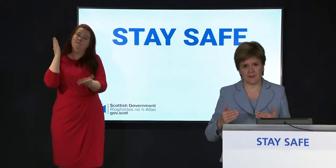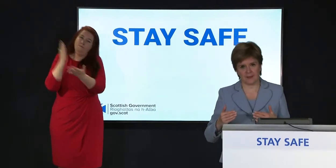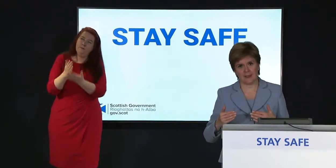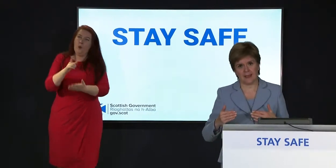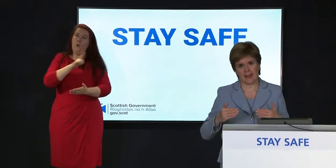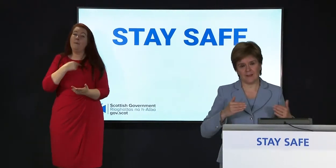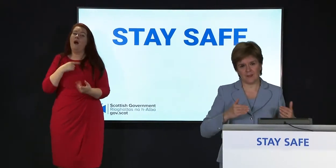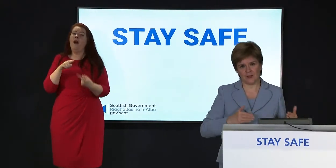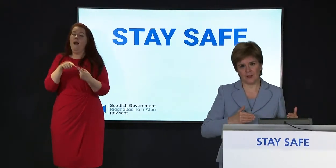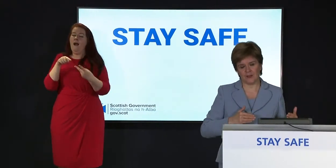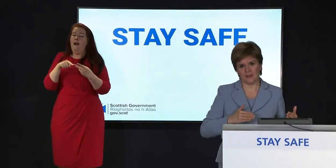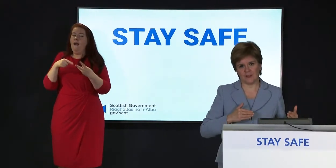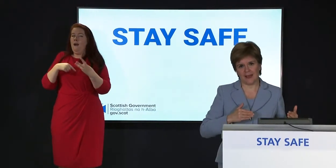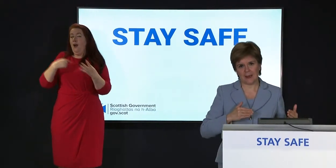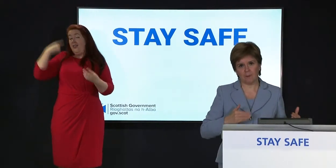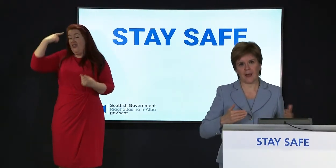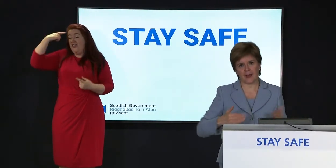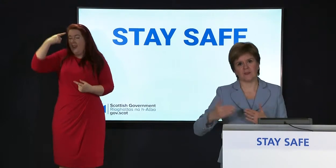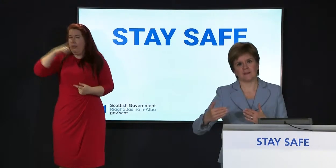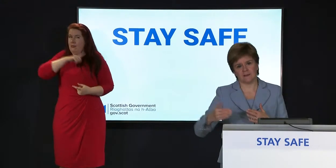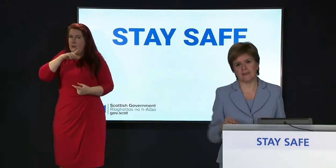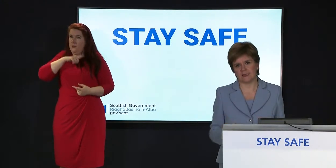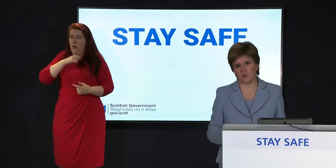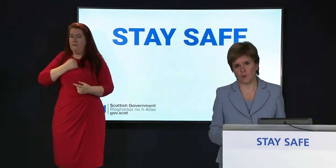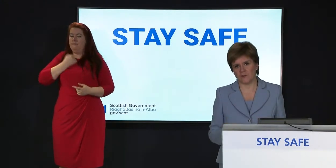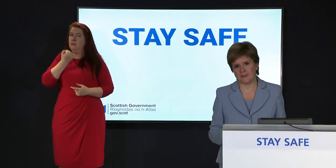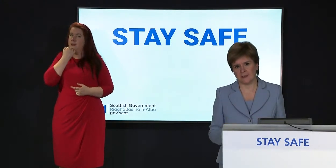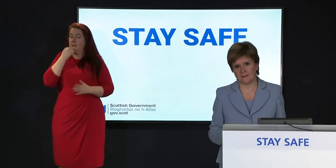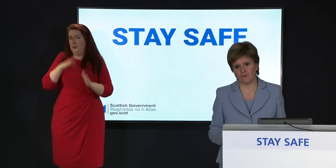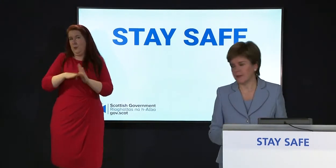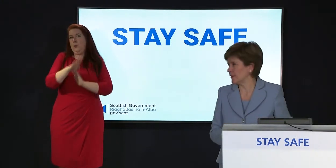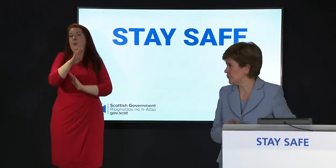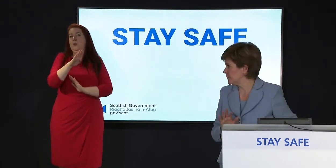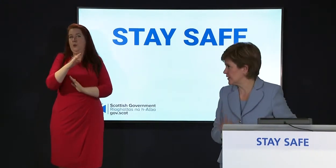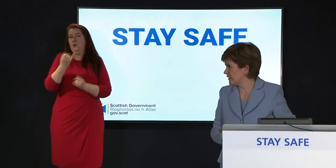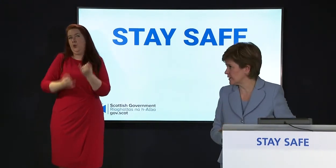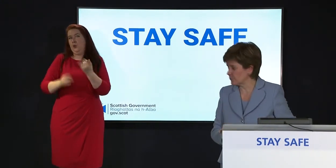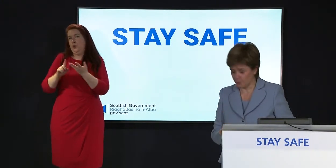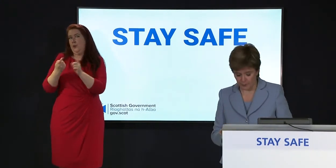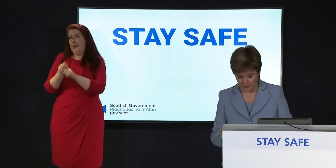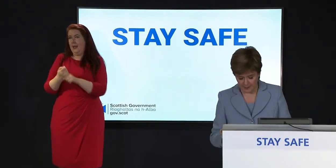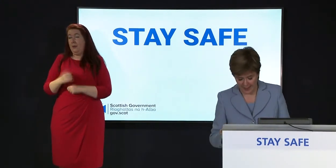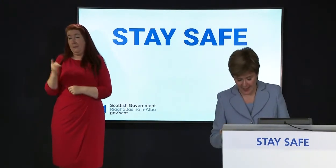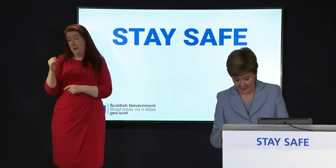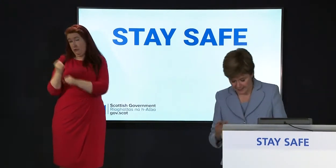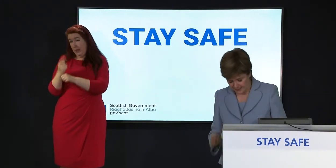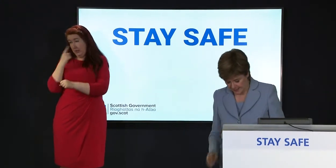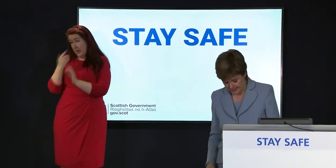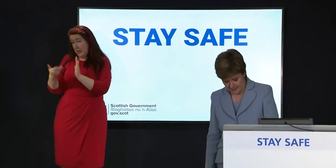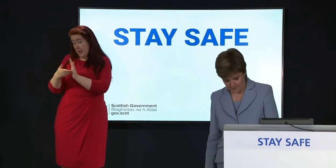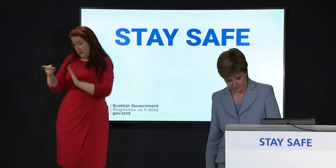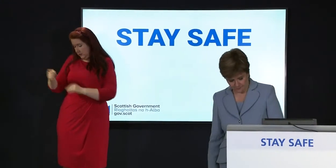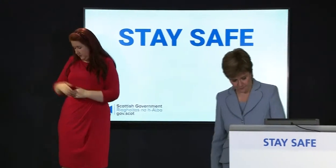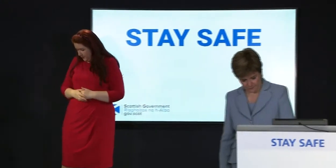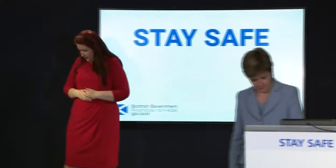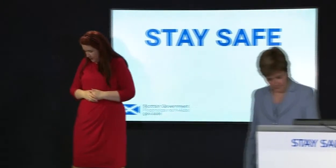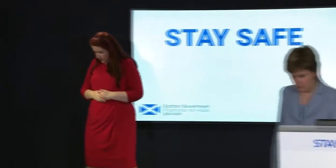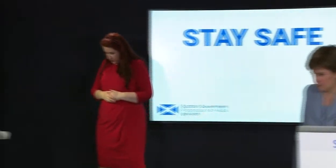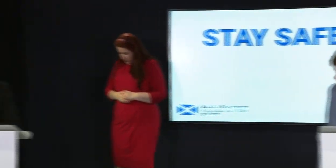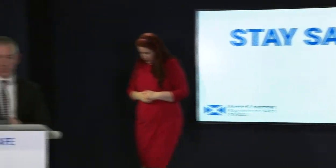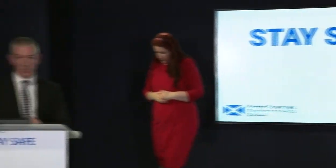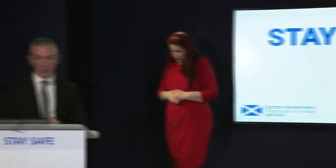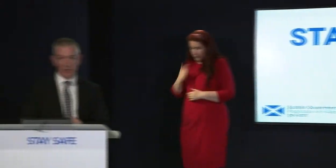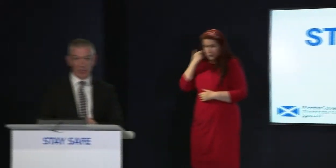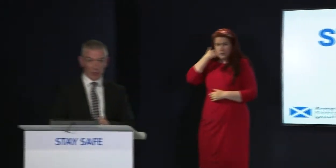be having an impact that is leading to what we're seeing right now. But Gregor can probably add to that. I think it's